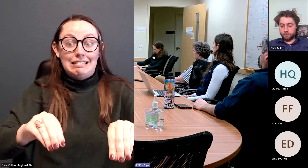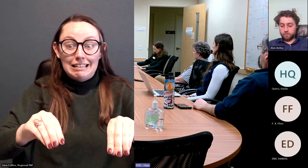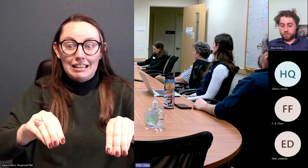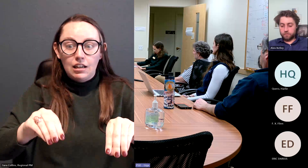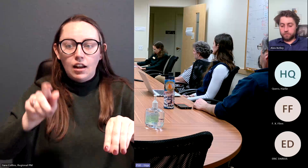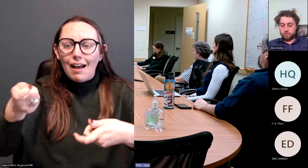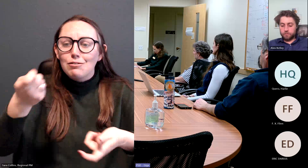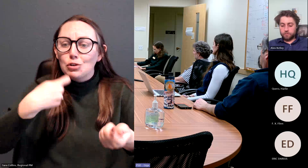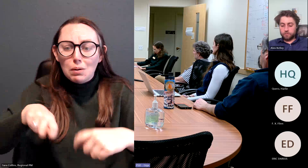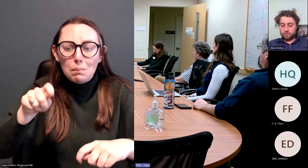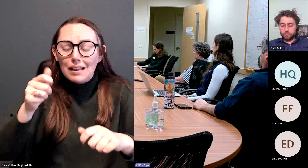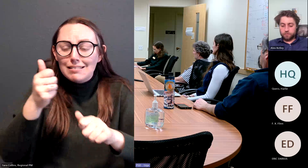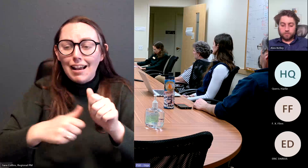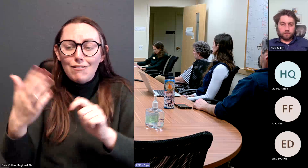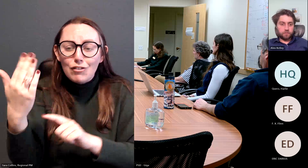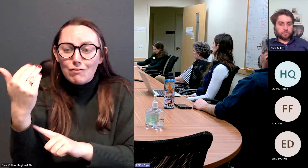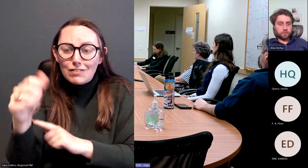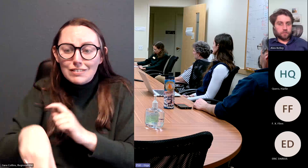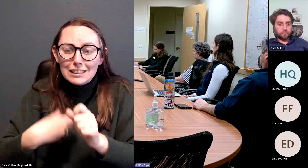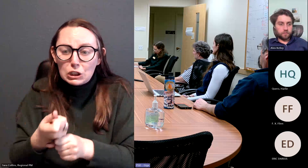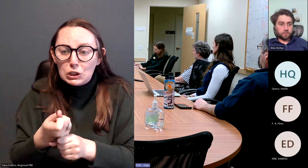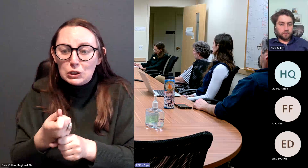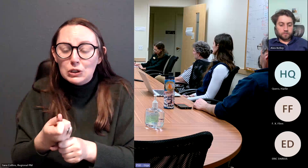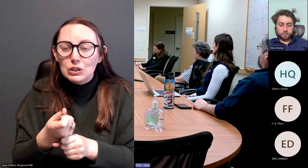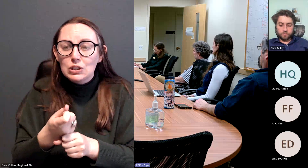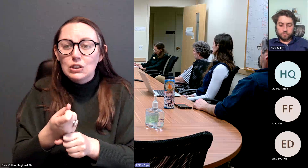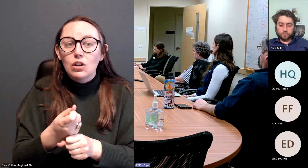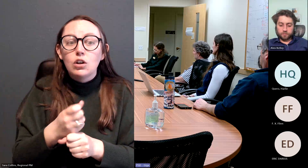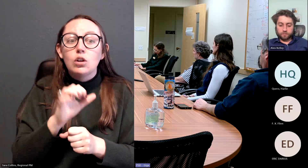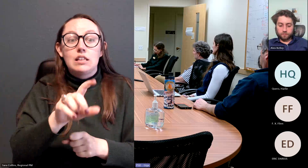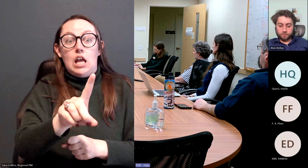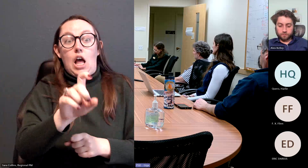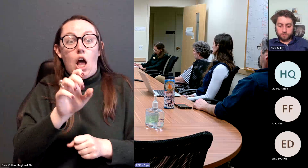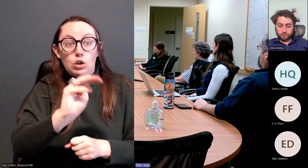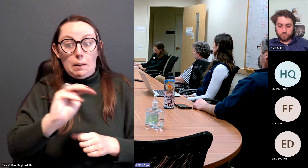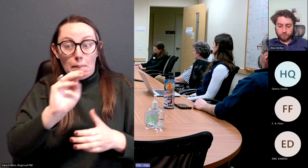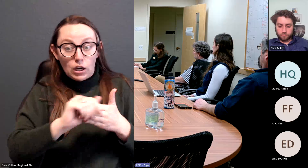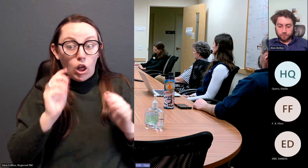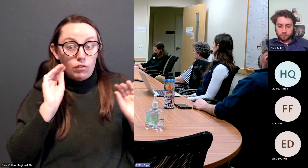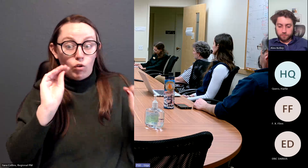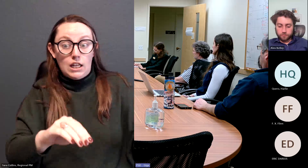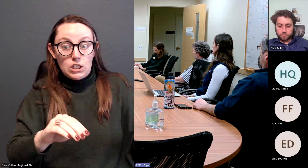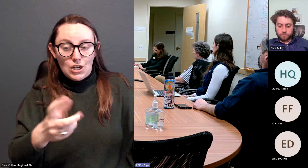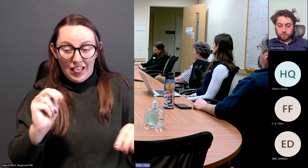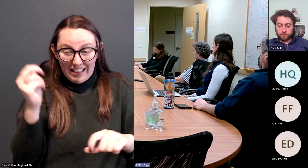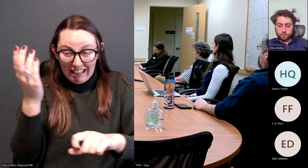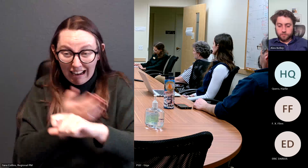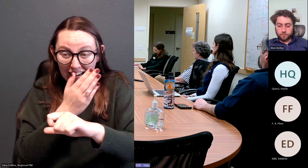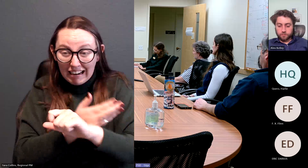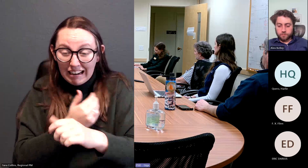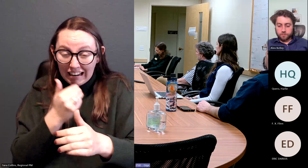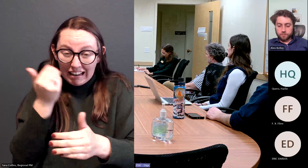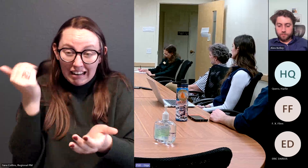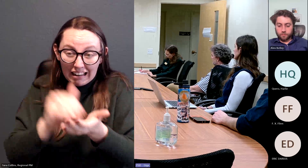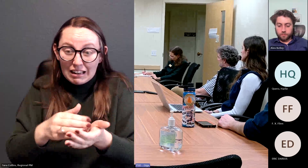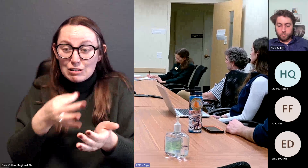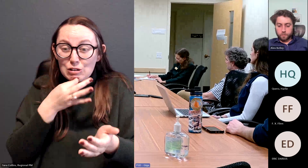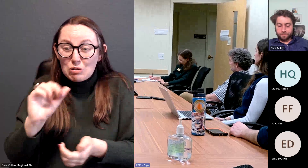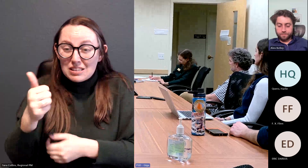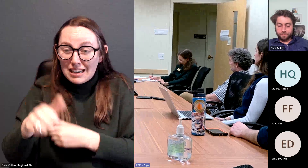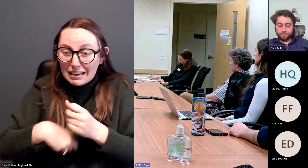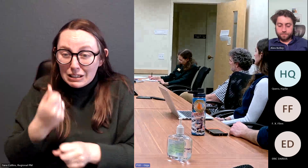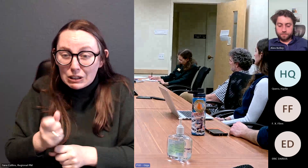$100 million, maybe more, and then another $100 million. So we need to be really acting now to